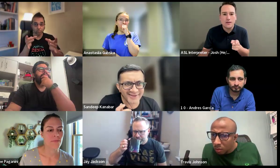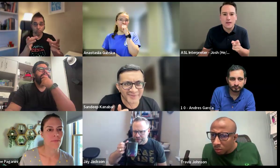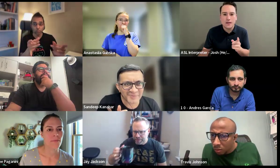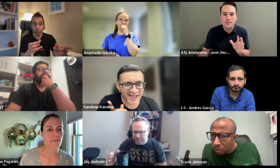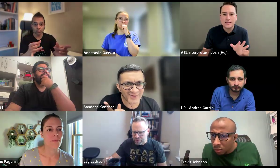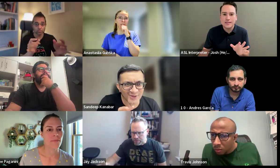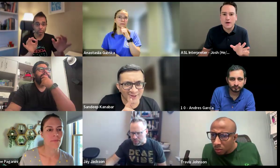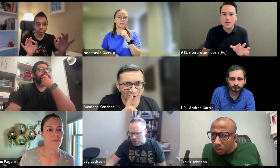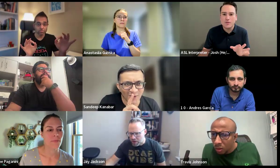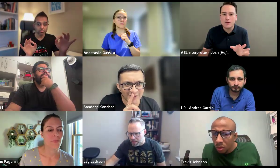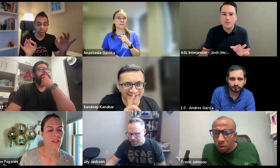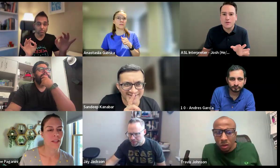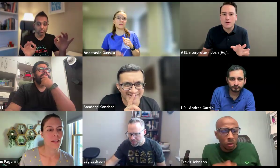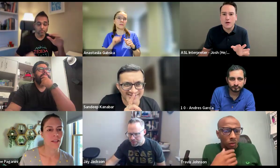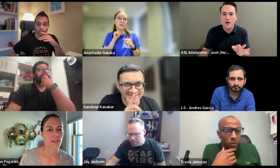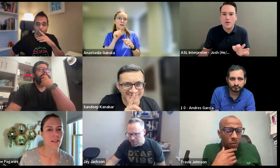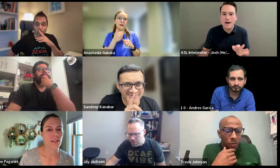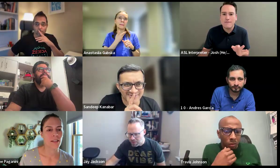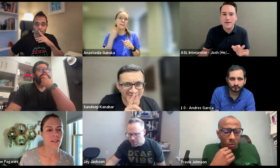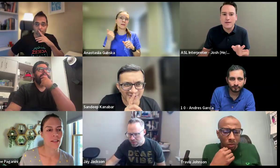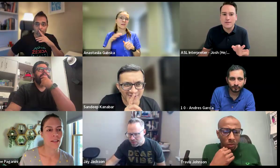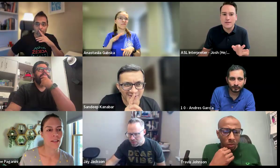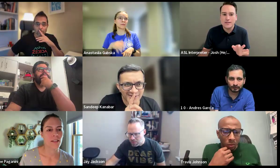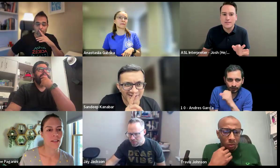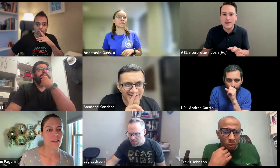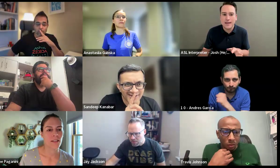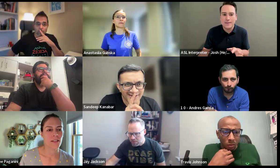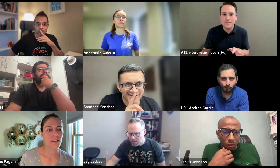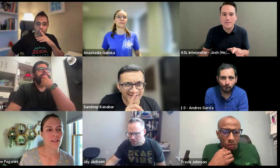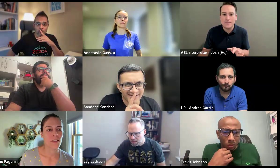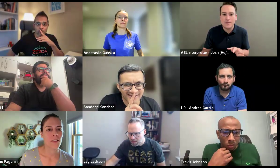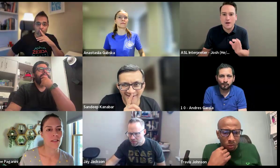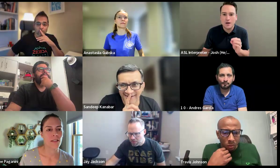I think Vlad got the Are wrong you contact. are you having the same,